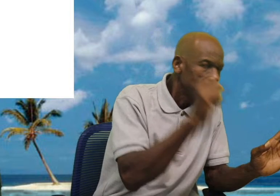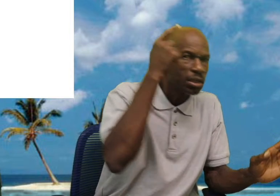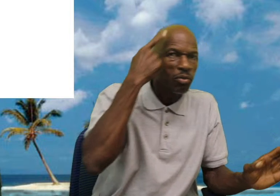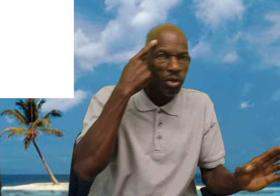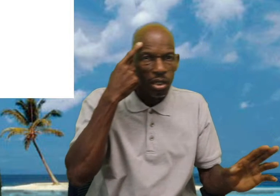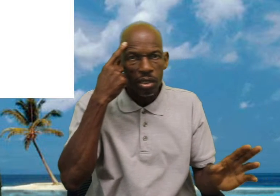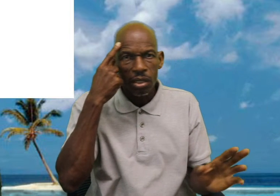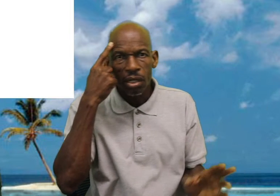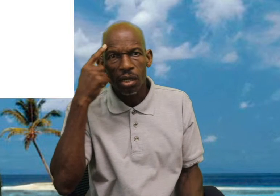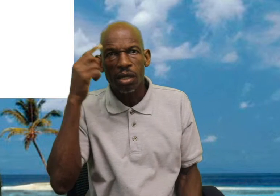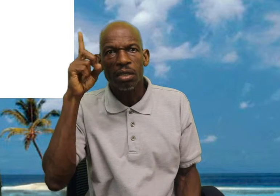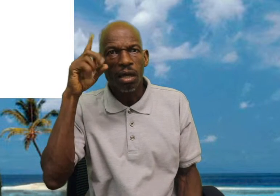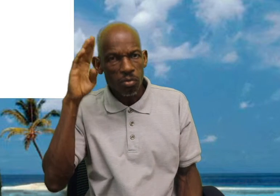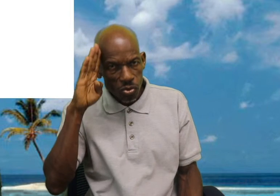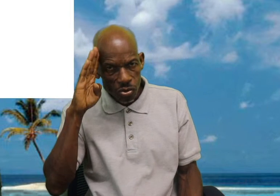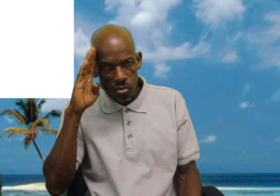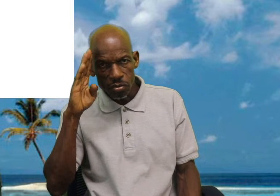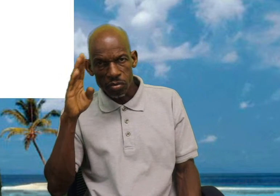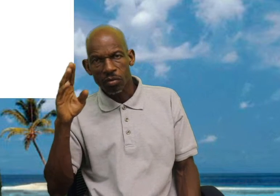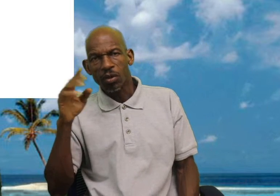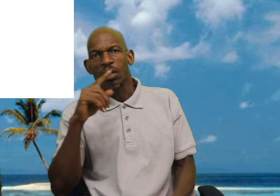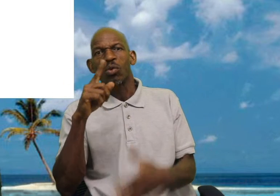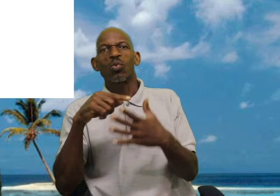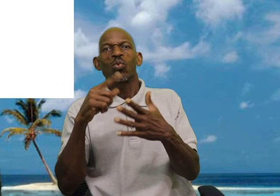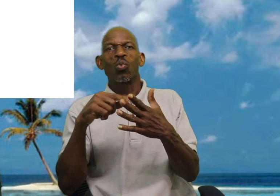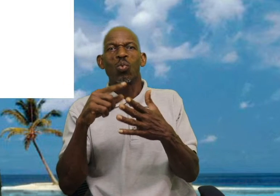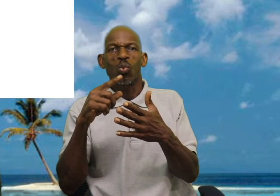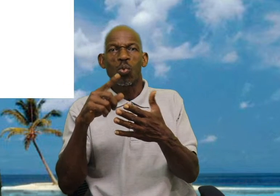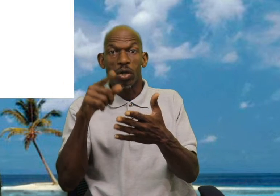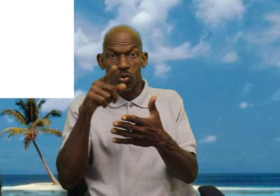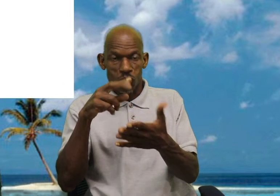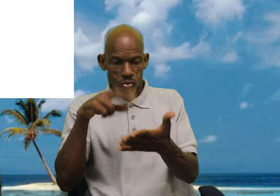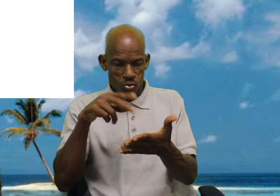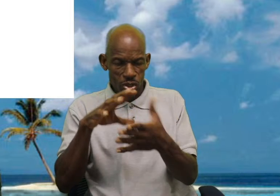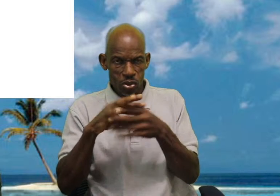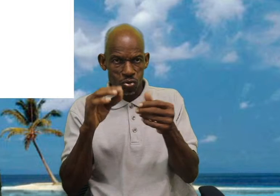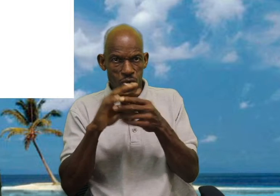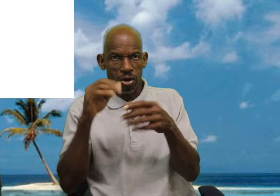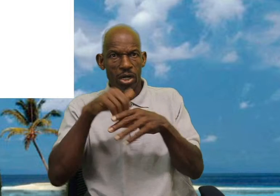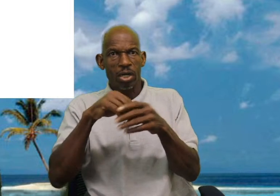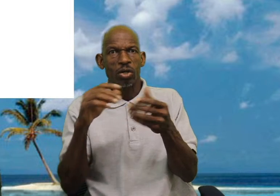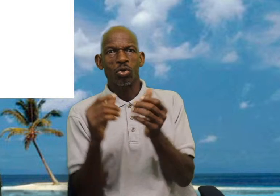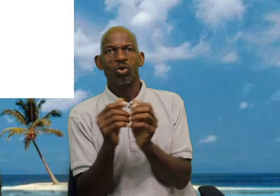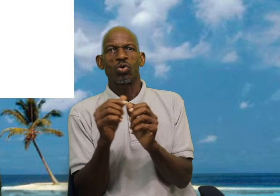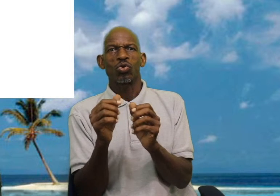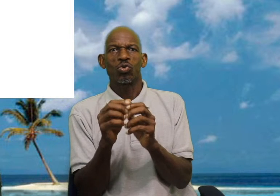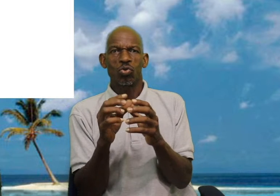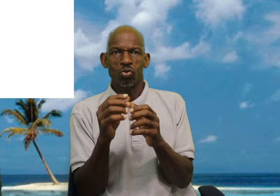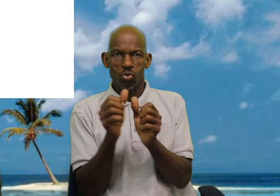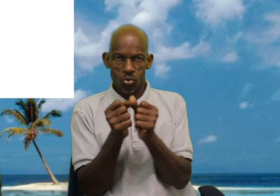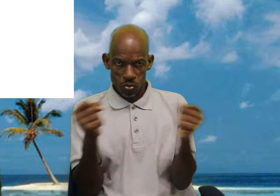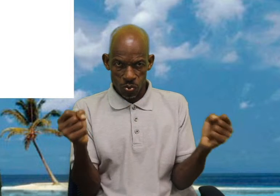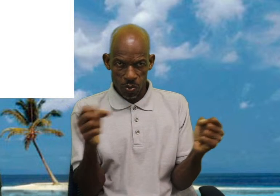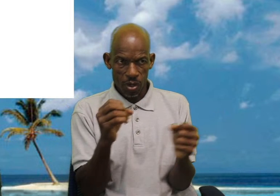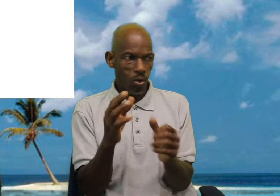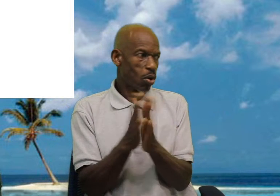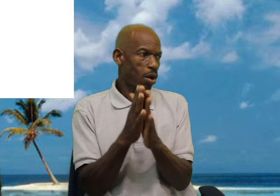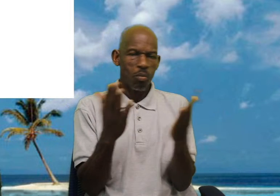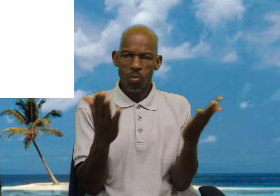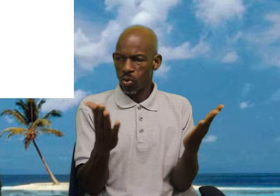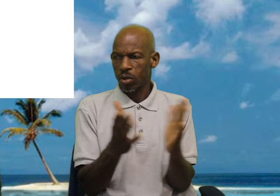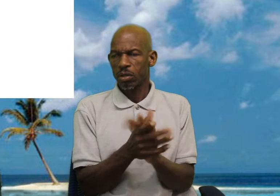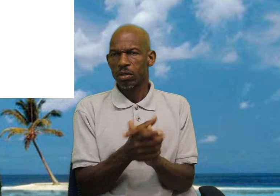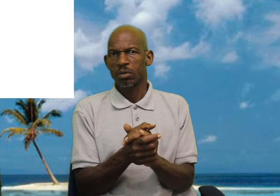writing. When you are reading things, when you are reading a story in a newspaper or you're reading a book and so on, and you've seen a group